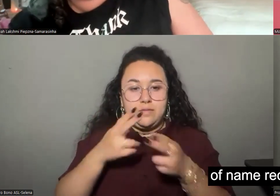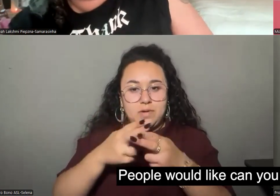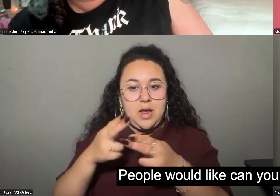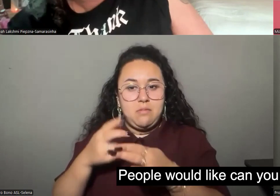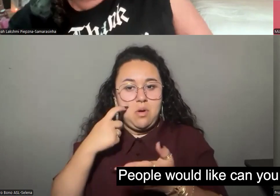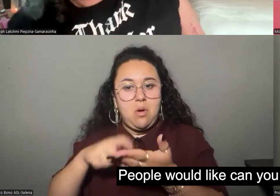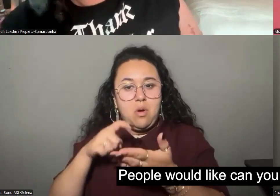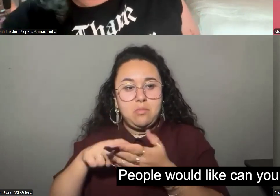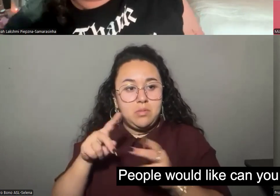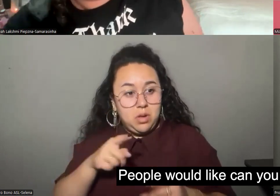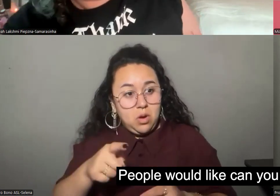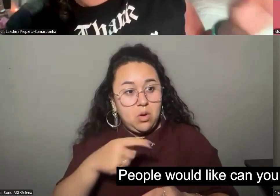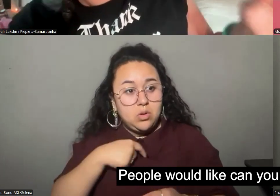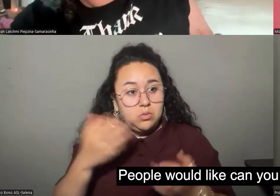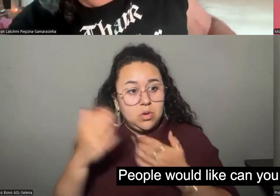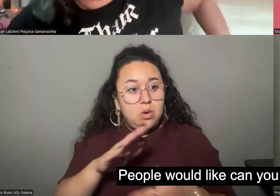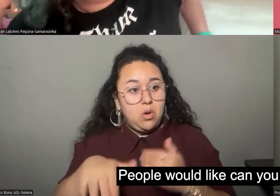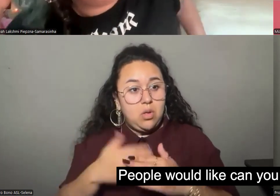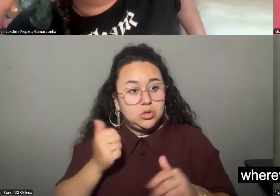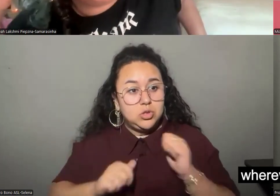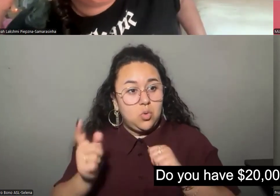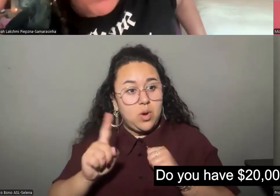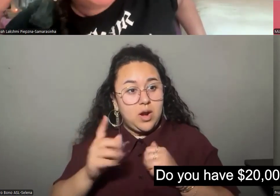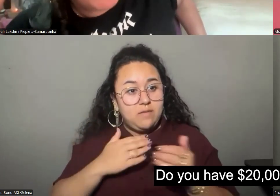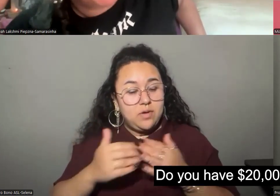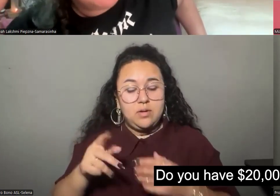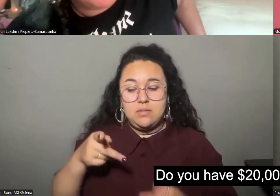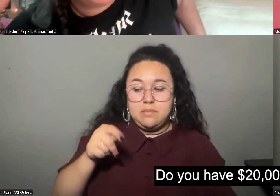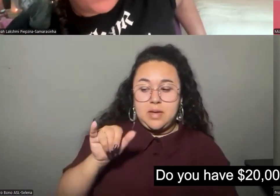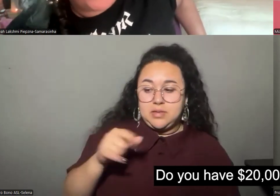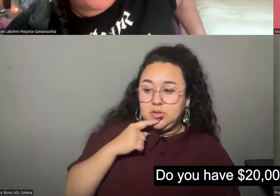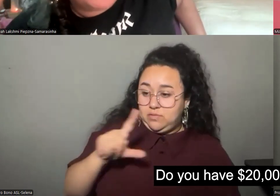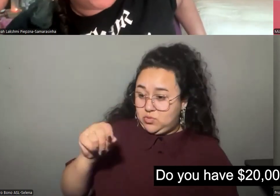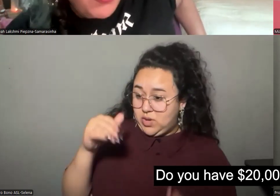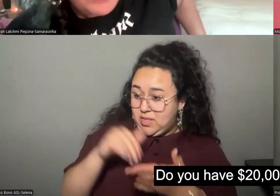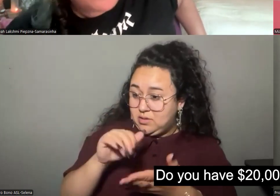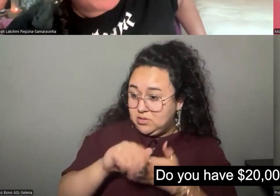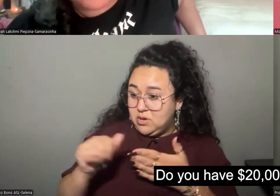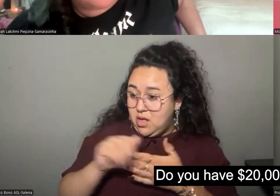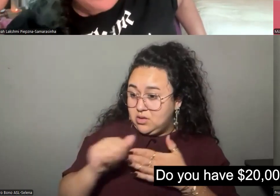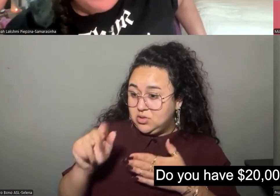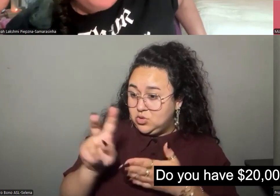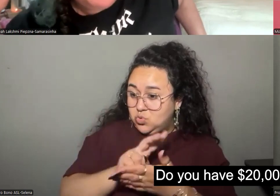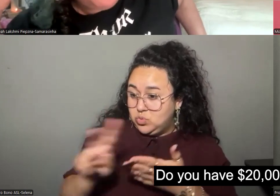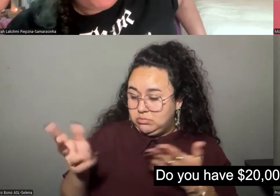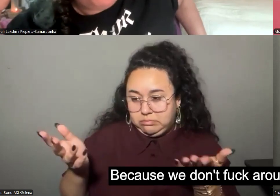people would be like, can you bring the whole show to wherever? And Patty would be like, well, do you have $20,000 and 2 weeks? Because